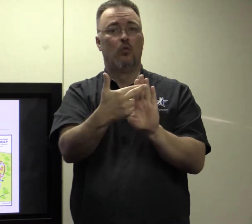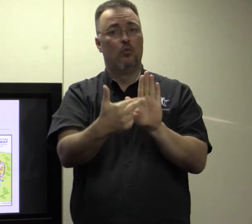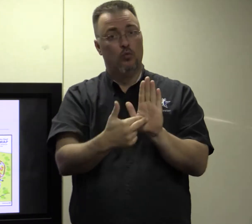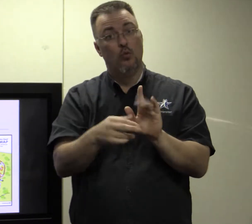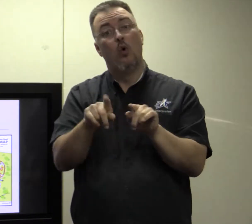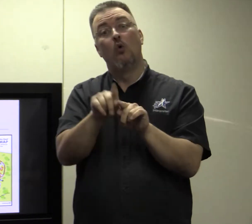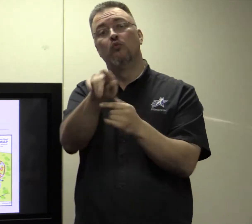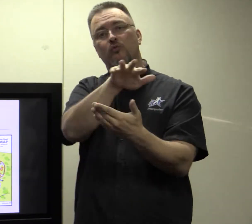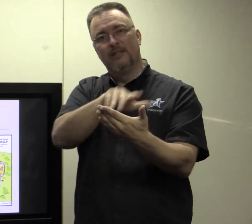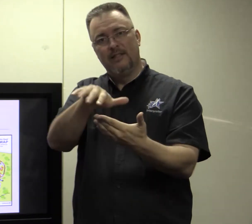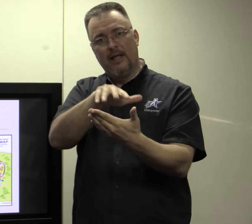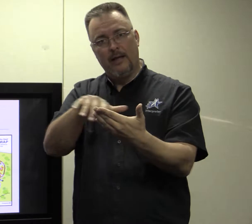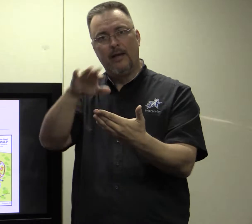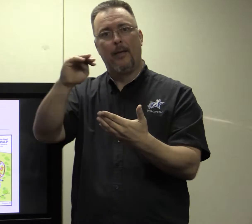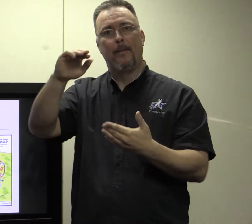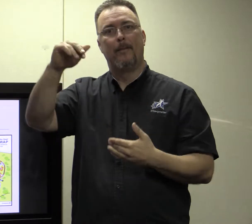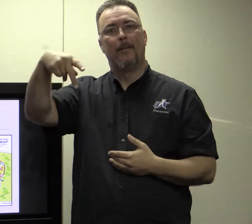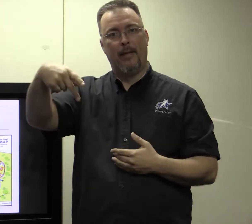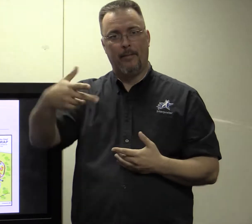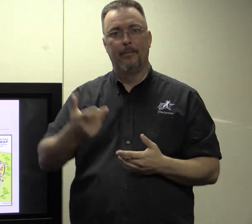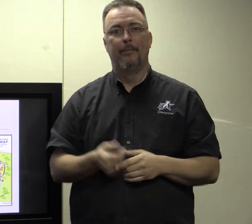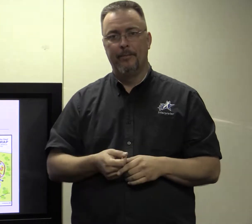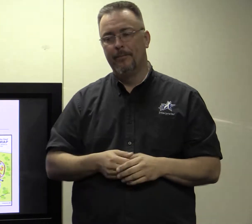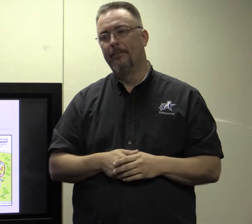maps before you begin.